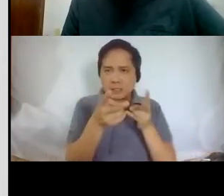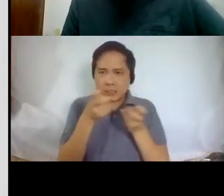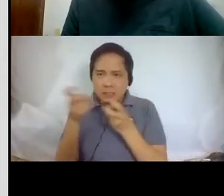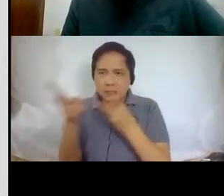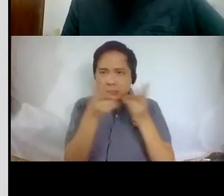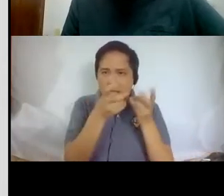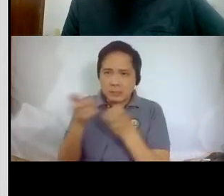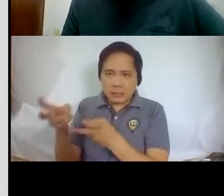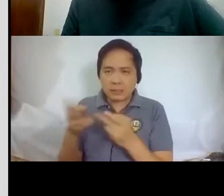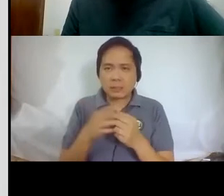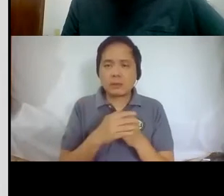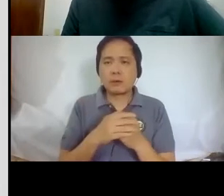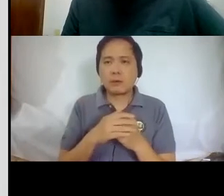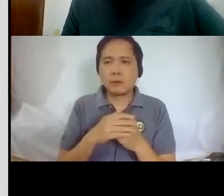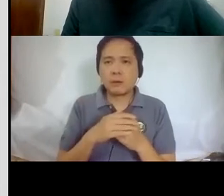Okay.